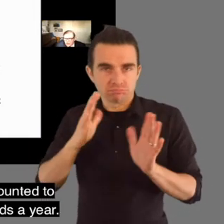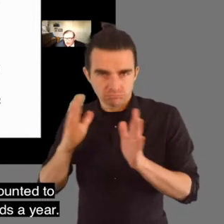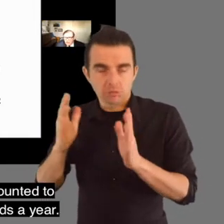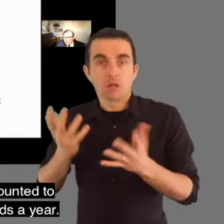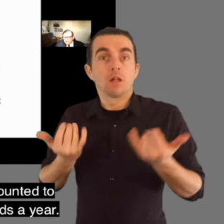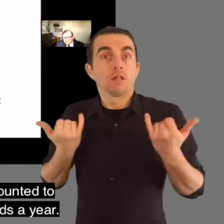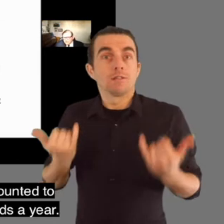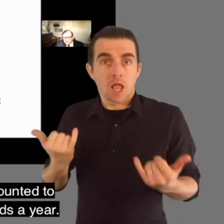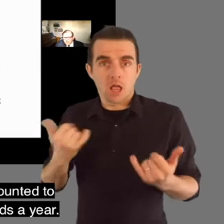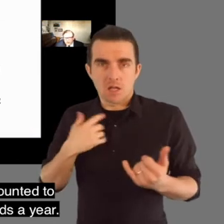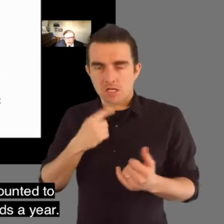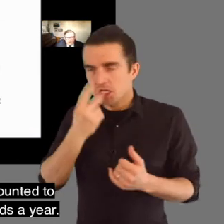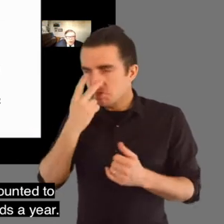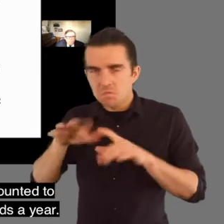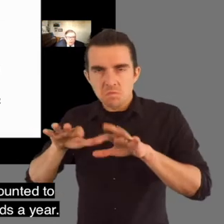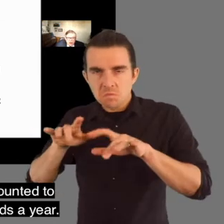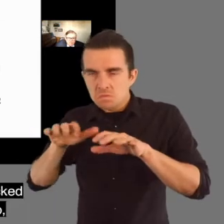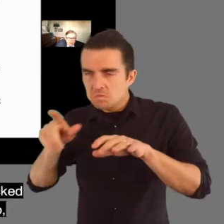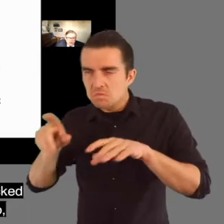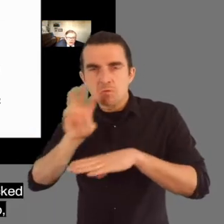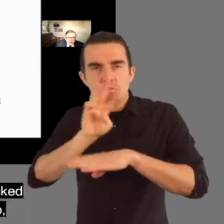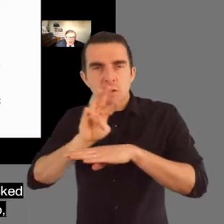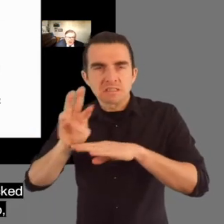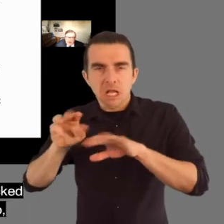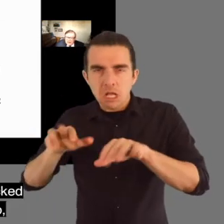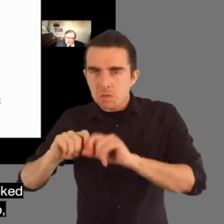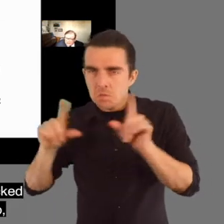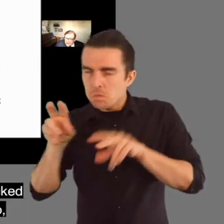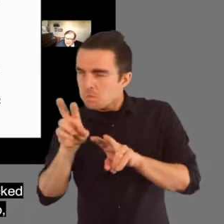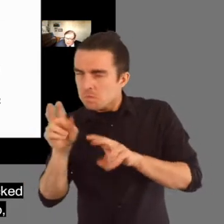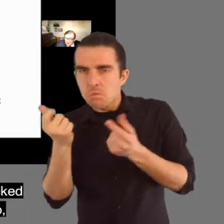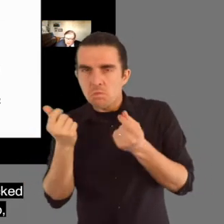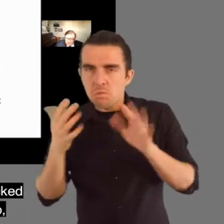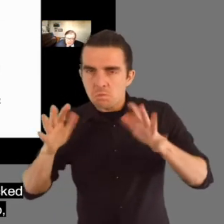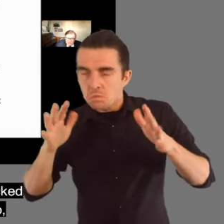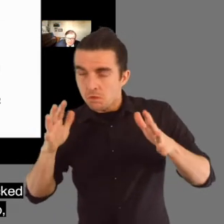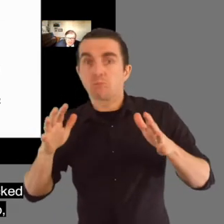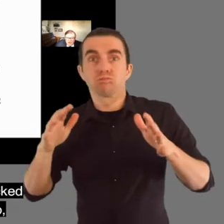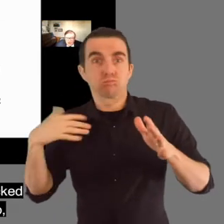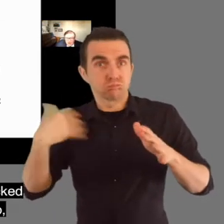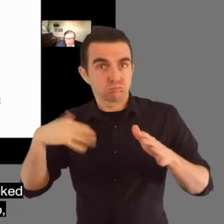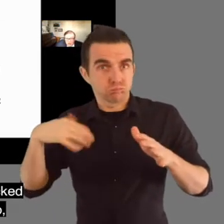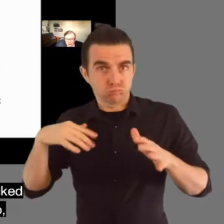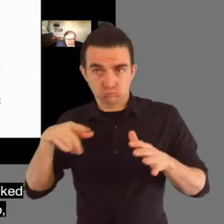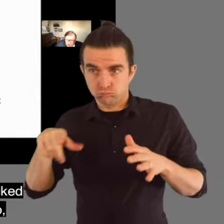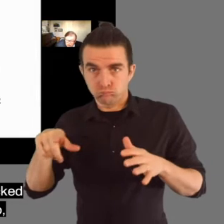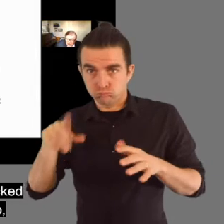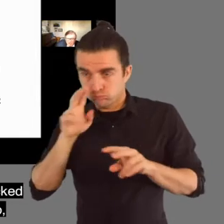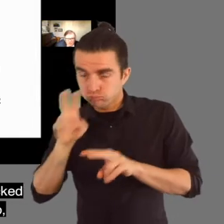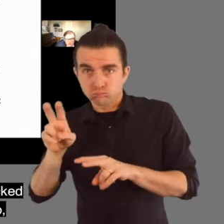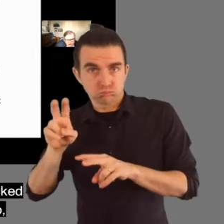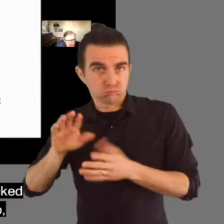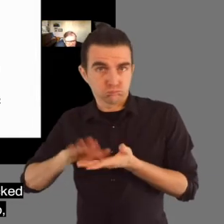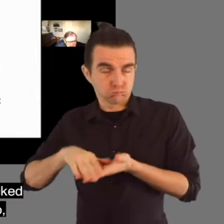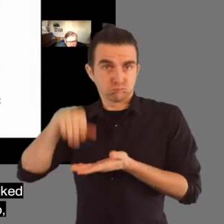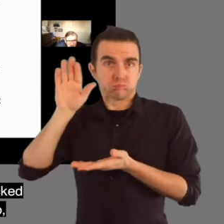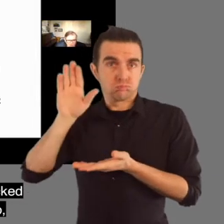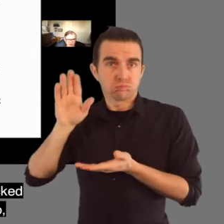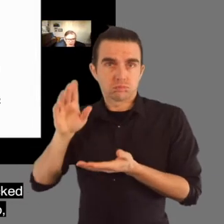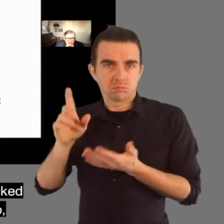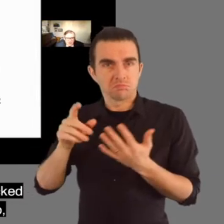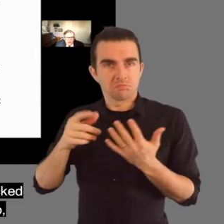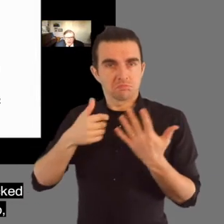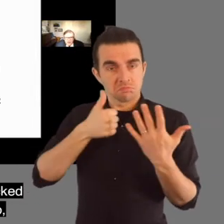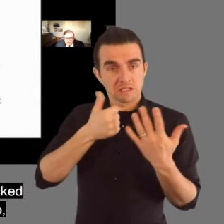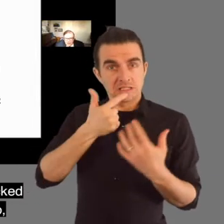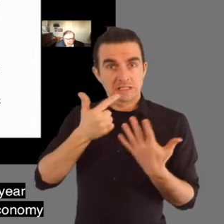473 and 672 billion pounds a year. At today's prices, and I checked this yesterday on the